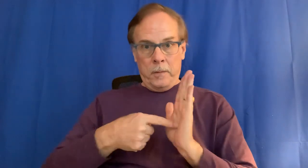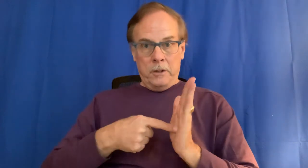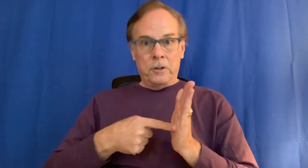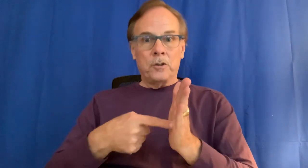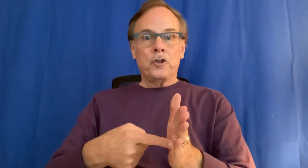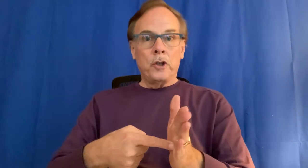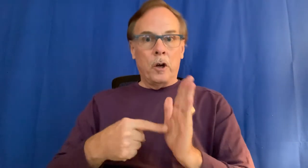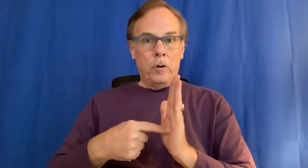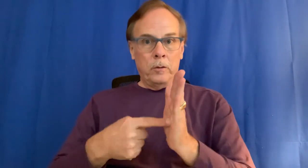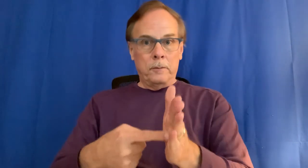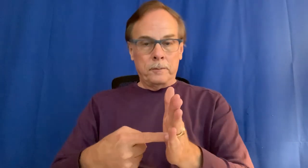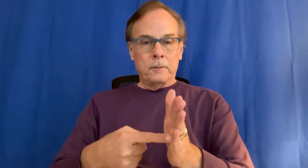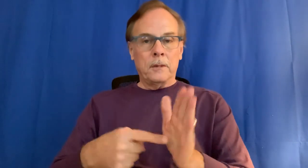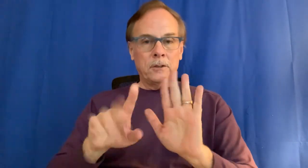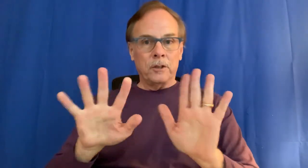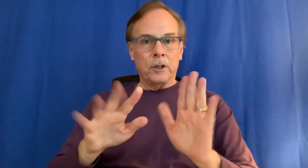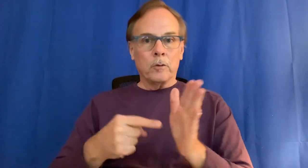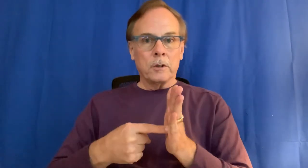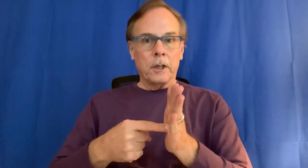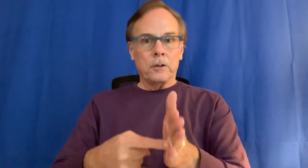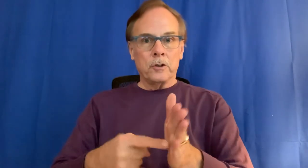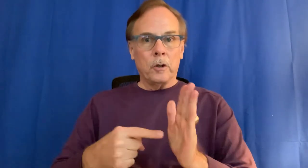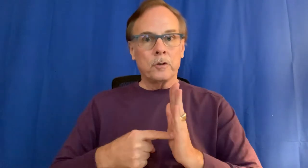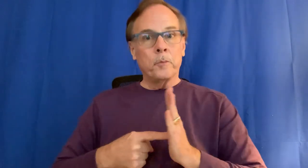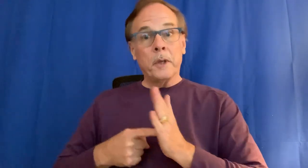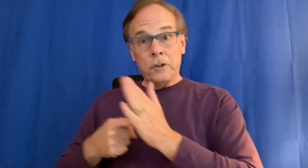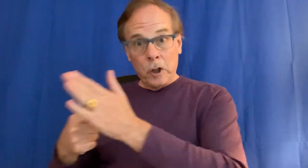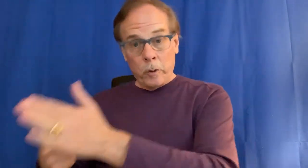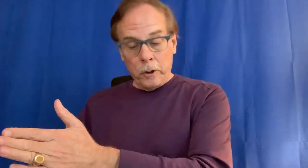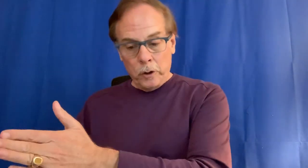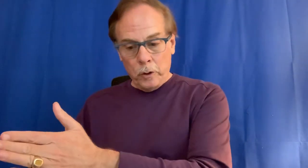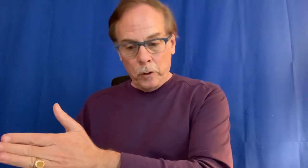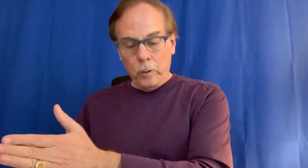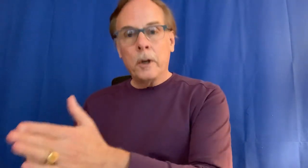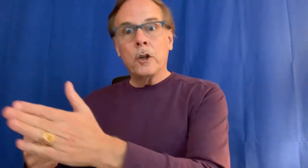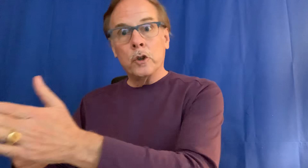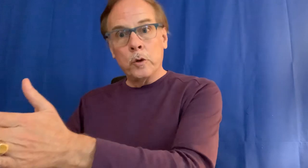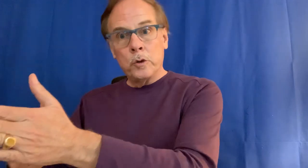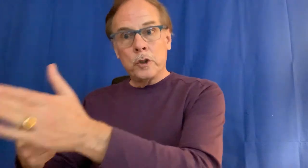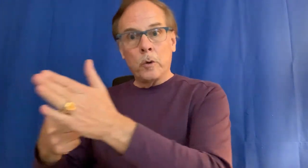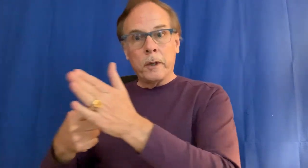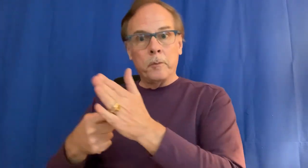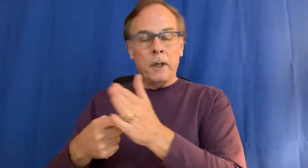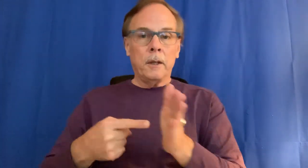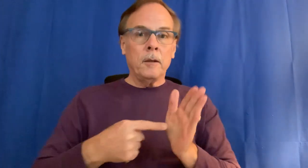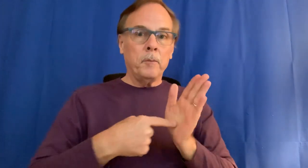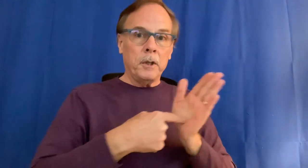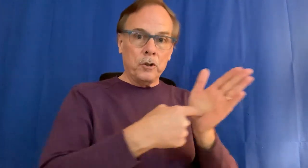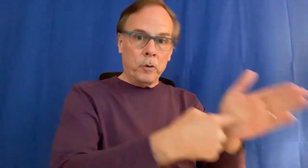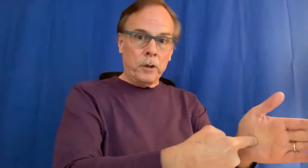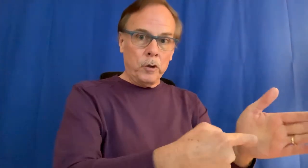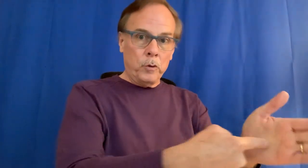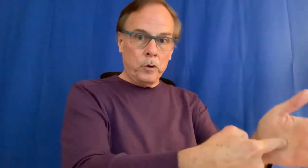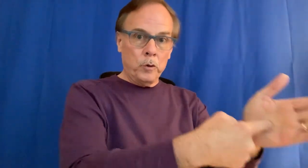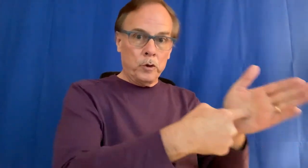This is to show. That's the general sign to show. So me showing you, you showing me, me showing you, you